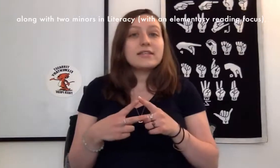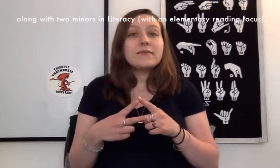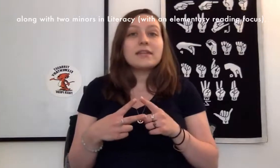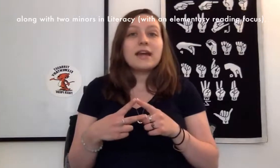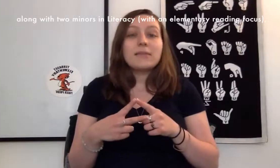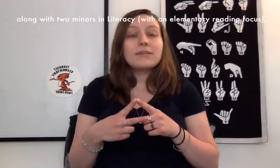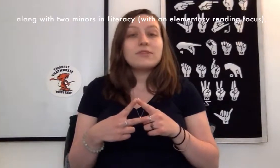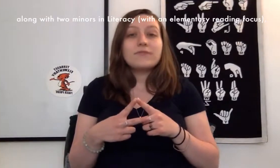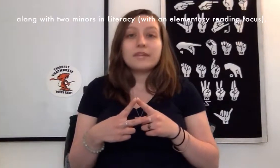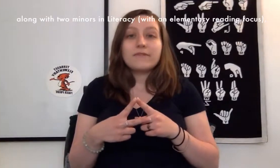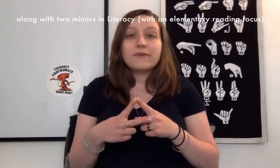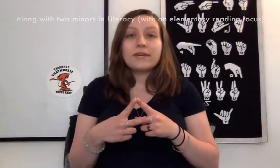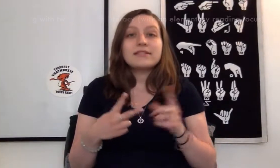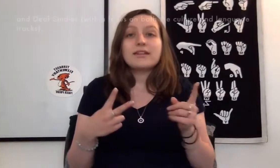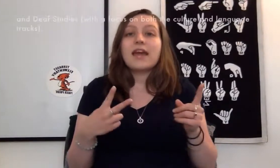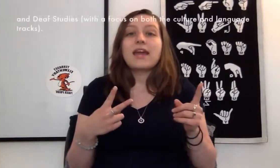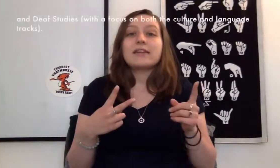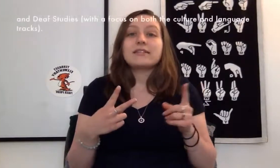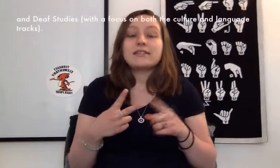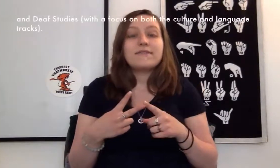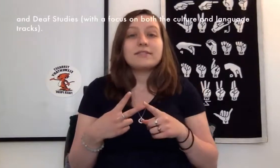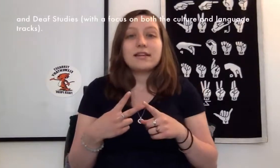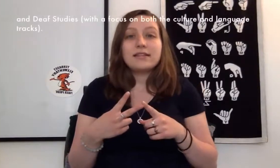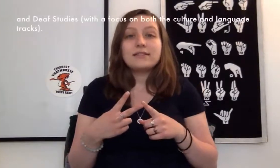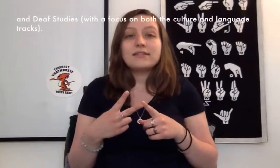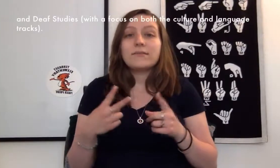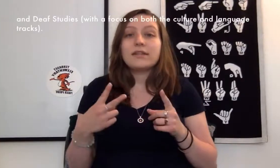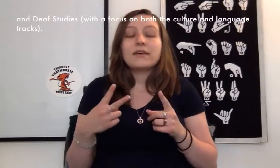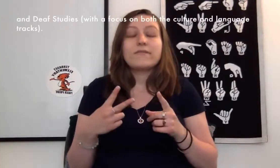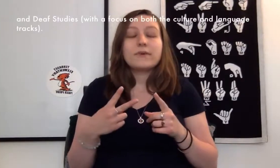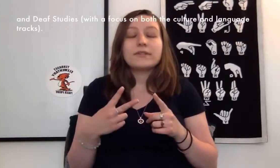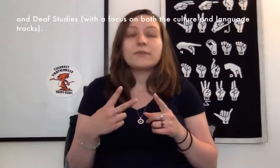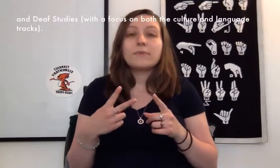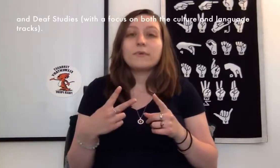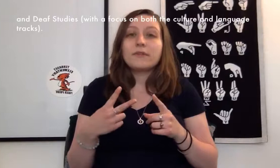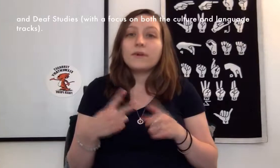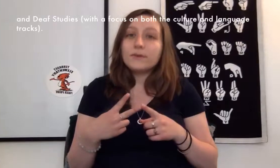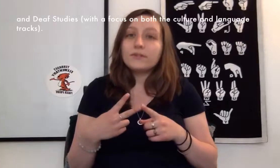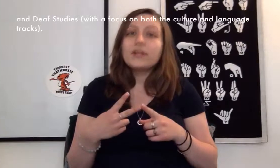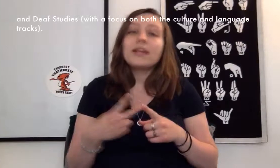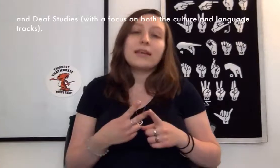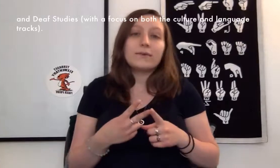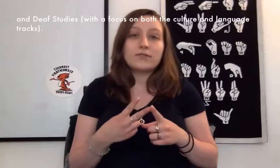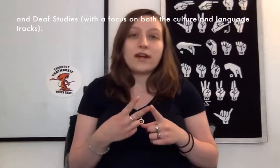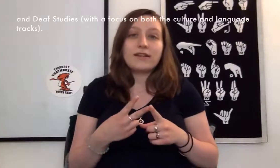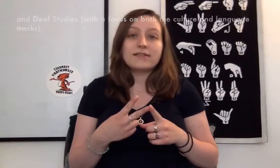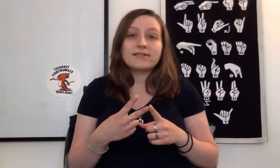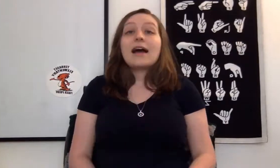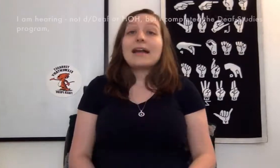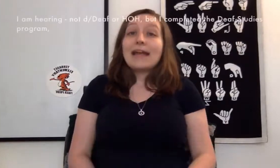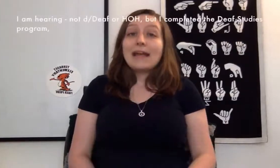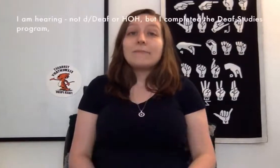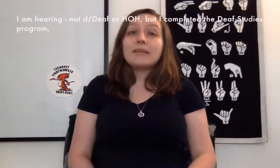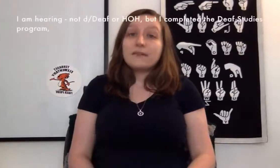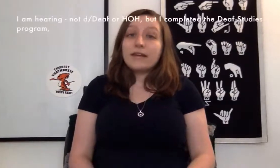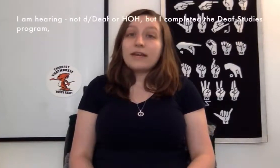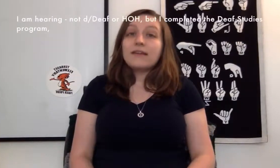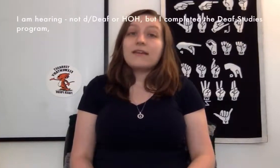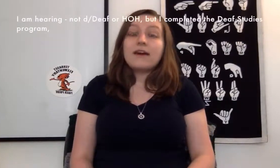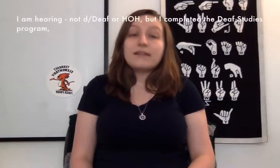an elementary reading focus and deaf studies with a focus on both the culture and language tracks. I am hearing, not deaf or